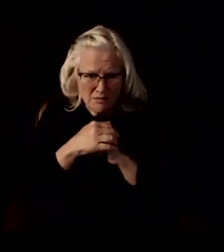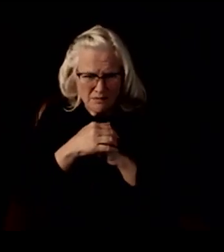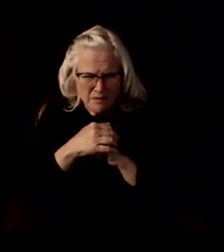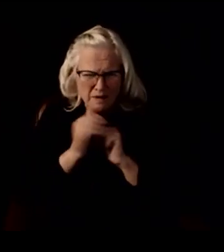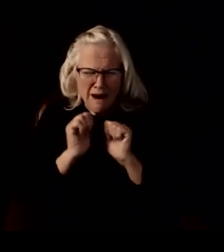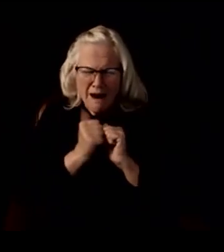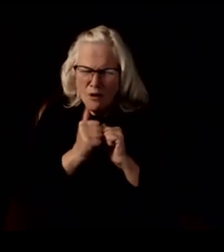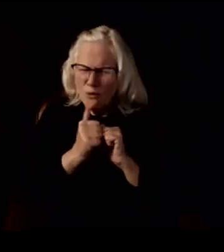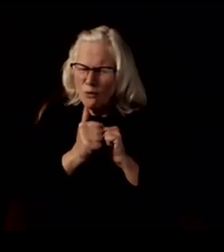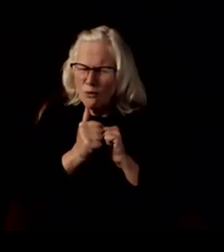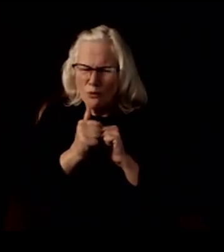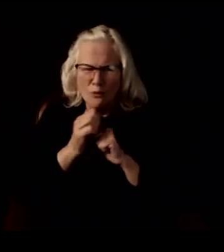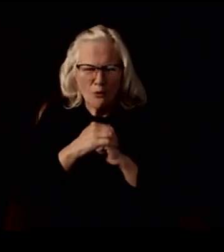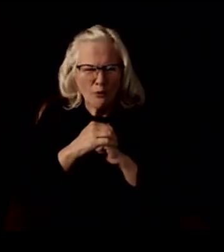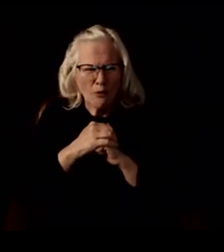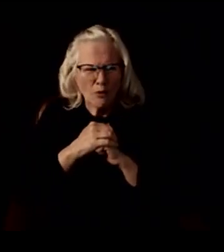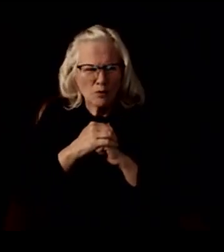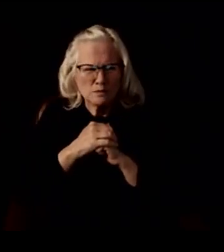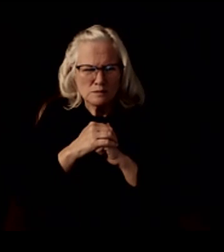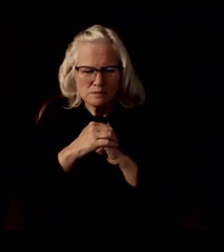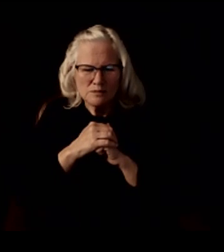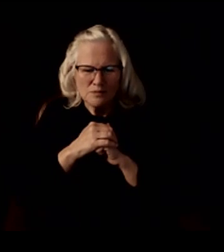In fact, that